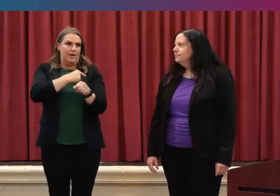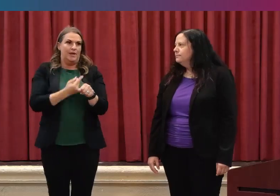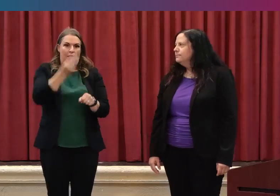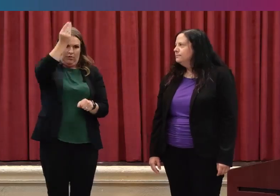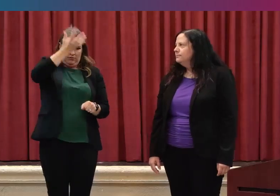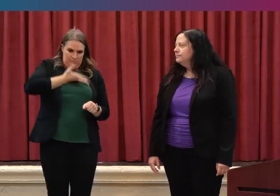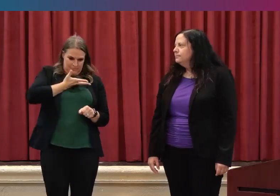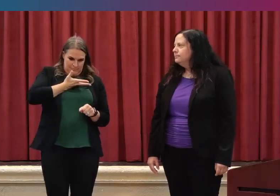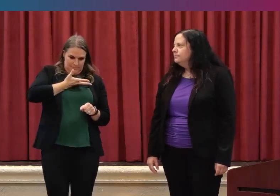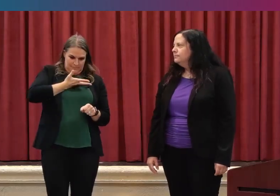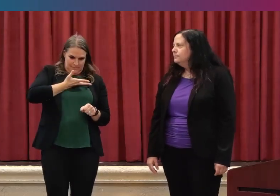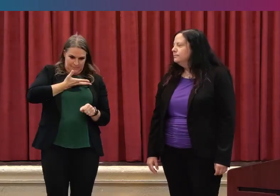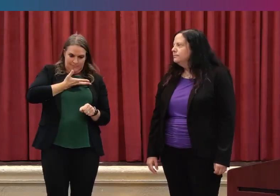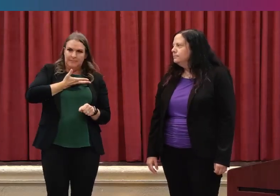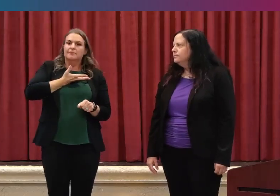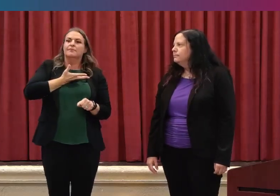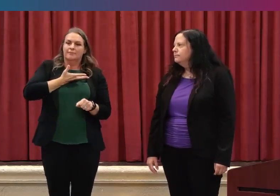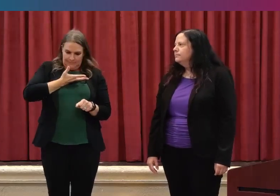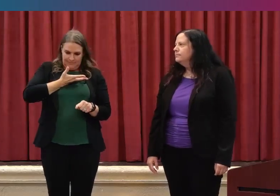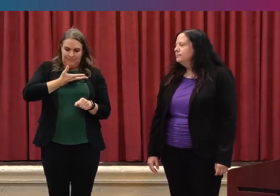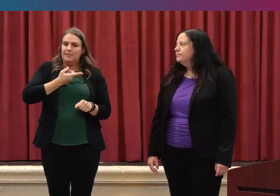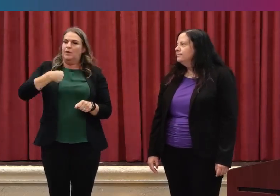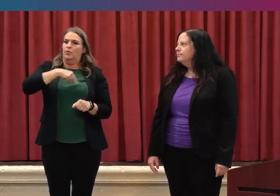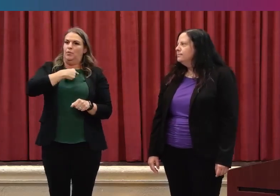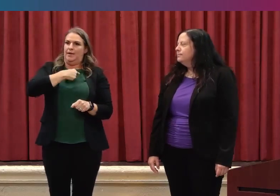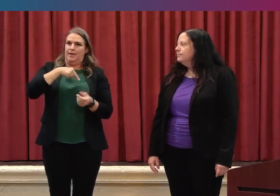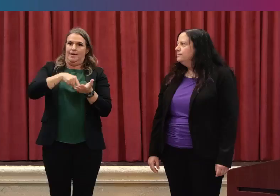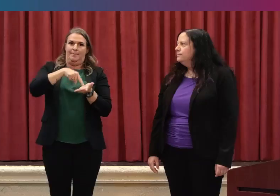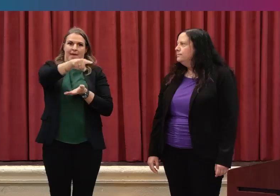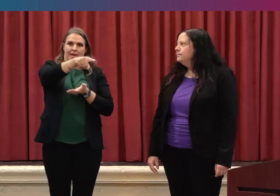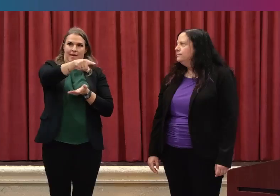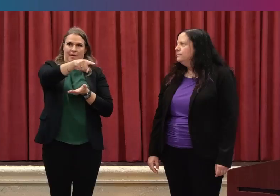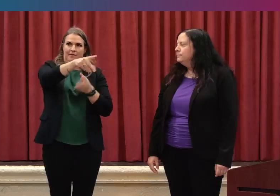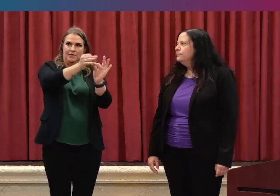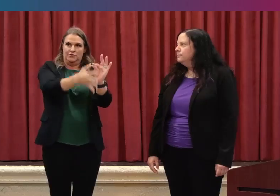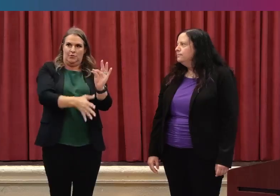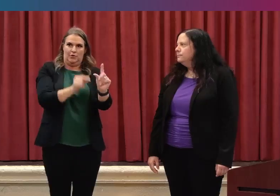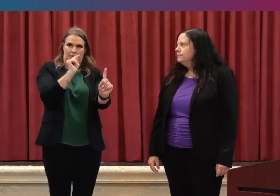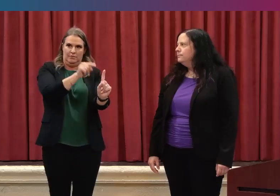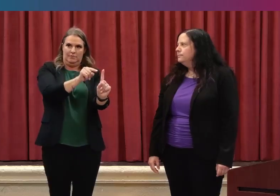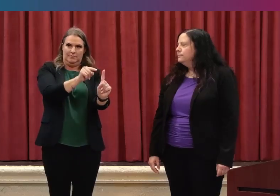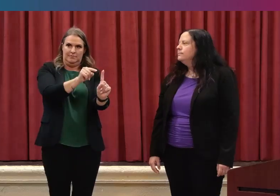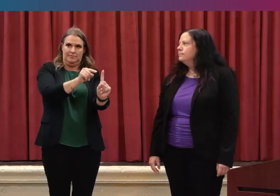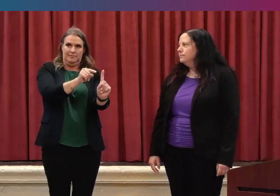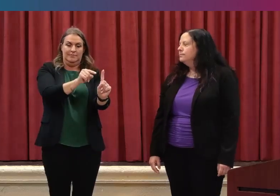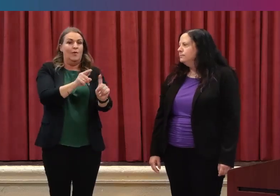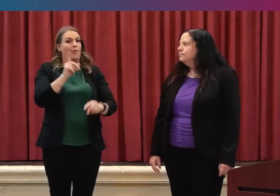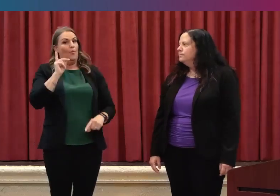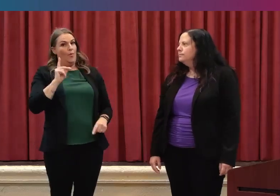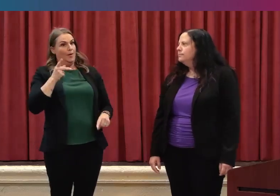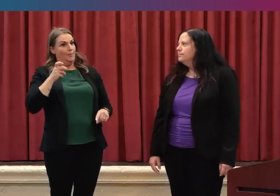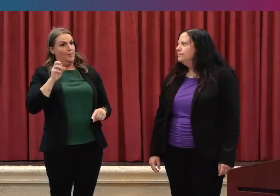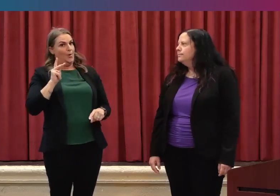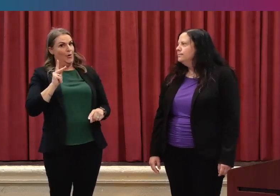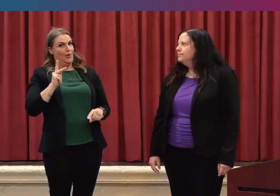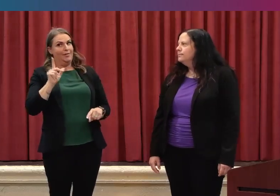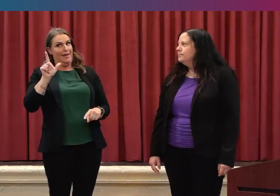There's a process that we have where they close the job, and then here at LifeSigns we are told that the job has been completed, and that information